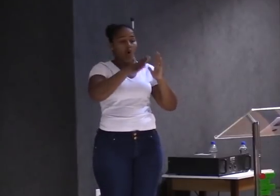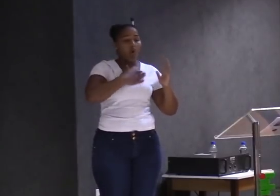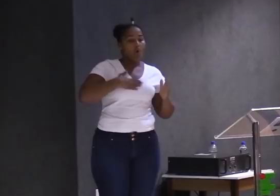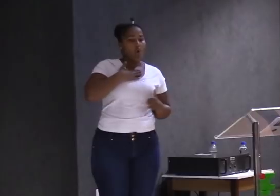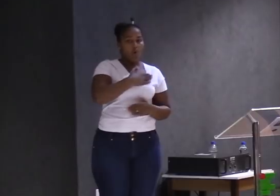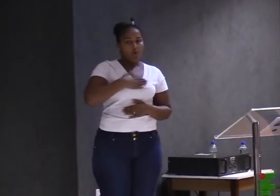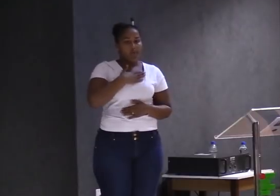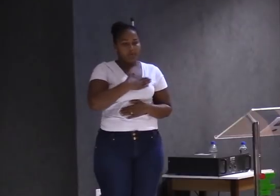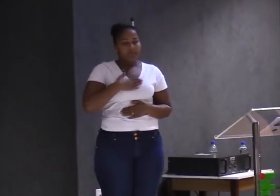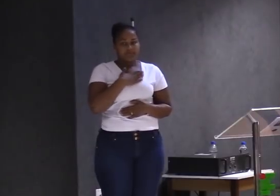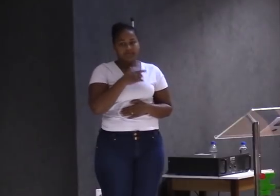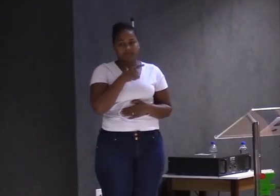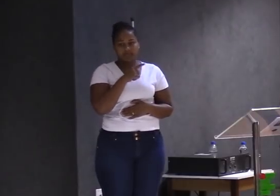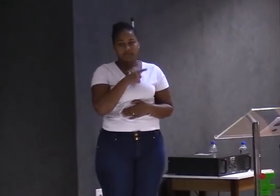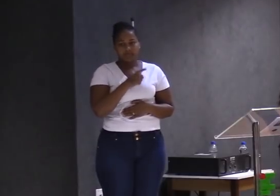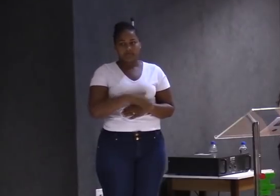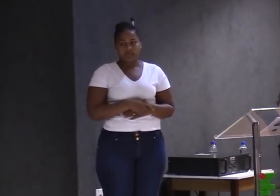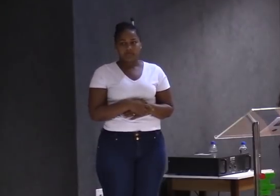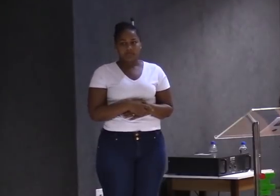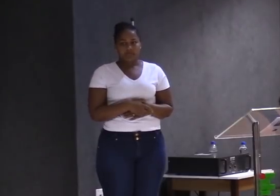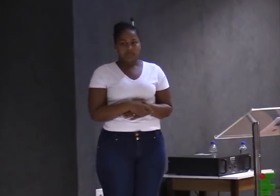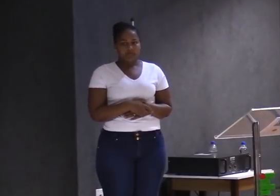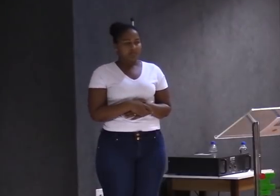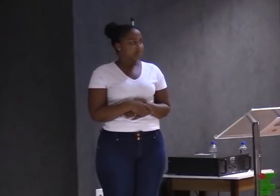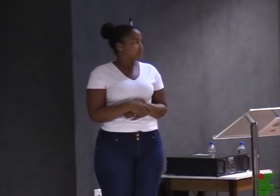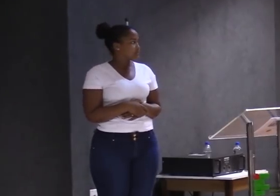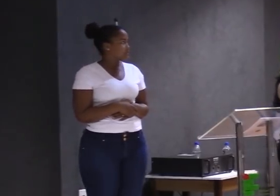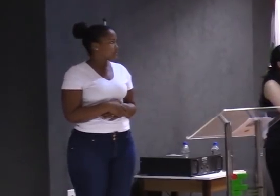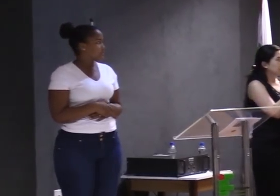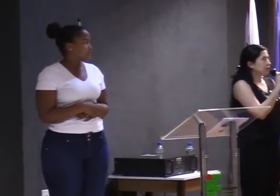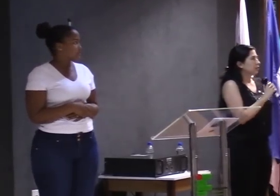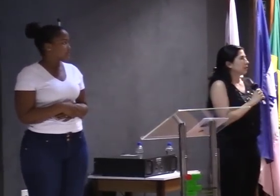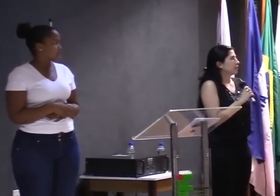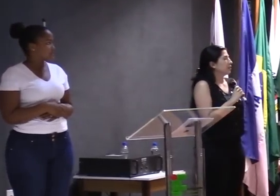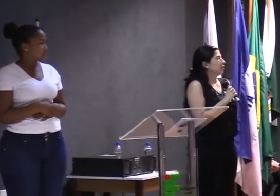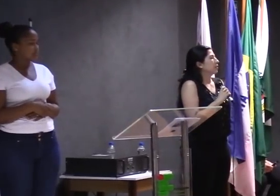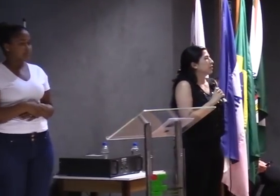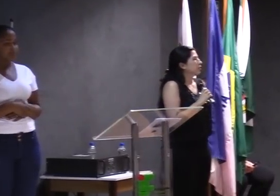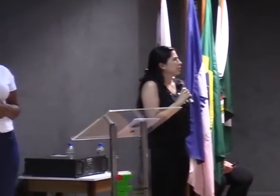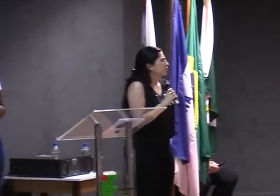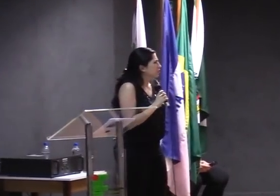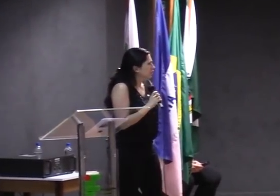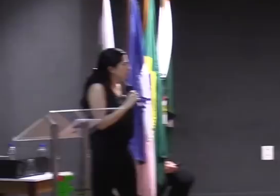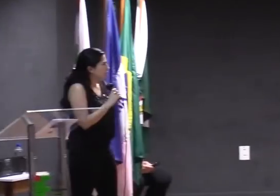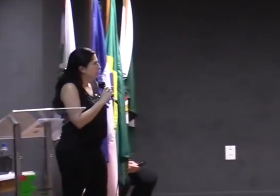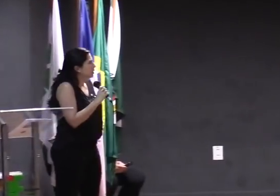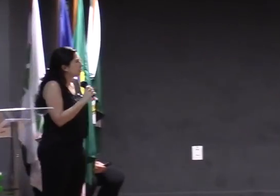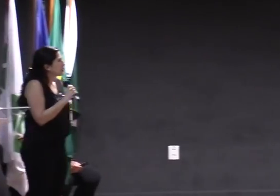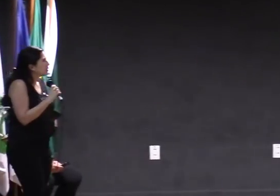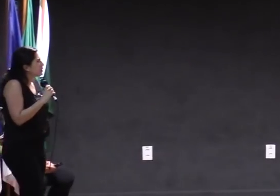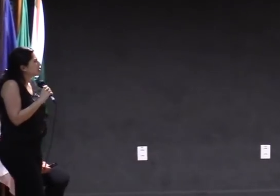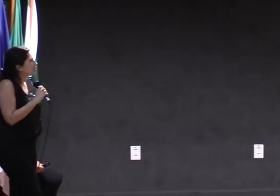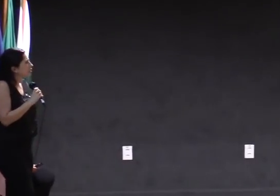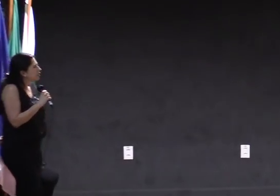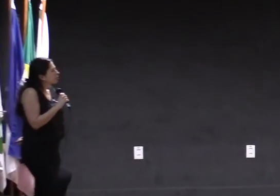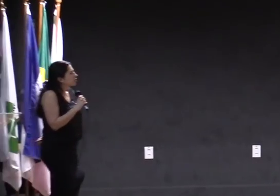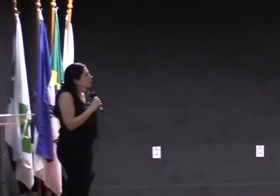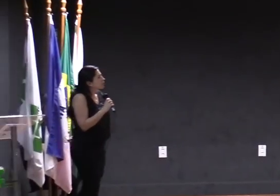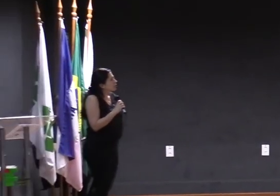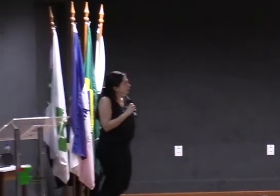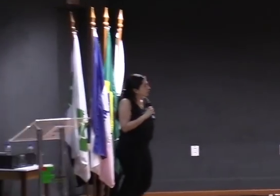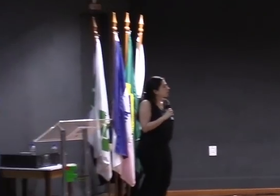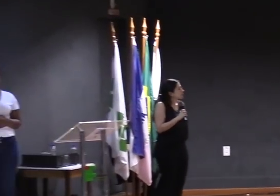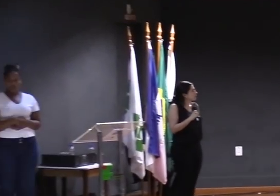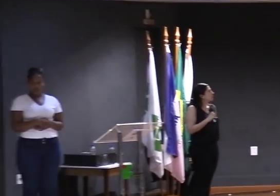I don't know if you can see back there, but first we have YouTube, PowerPoint,